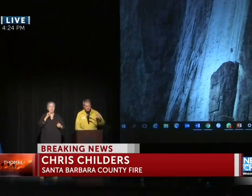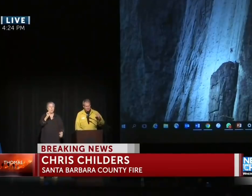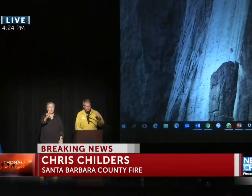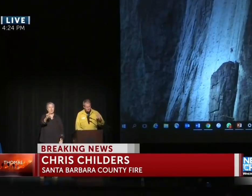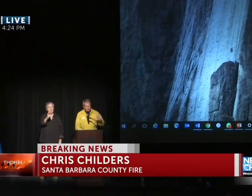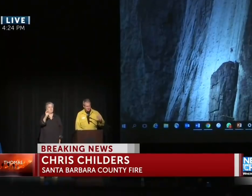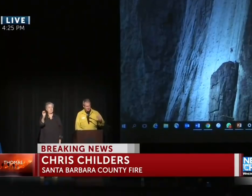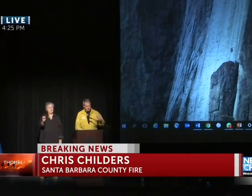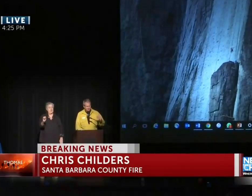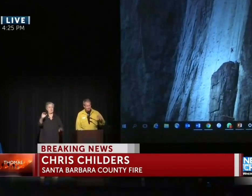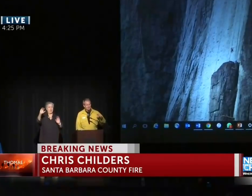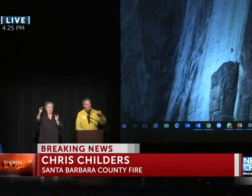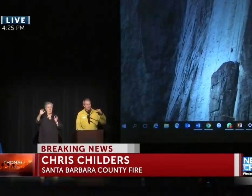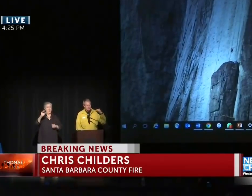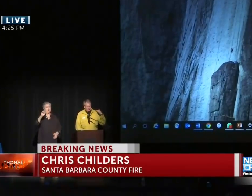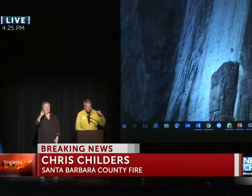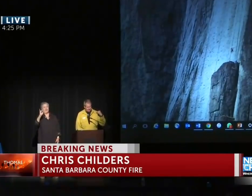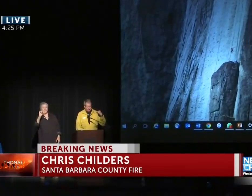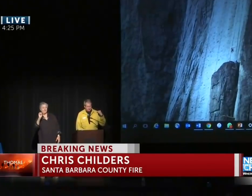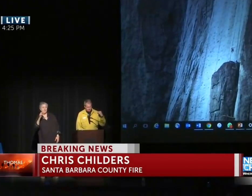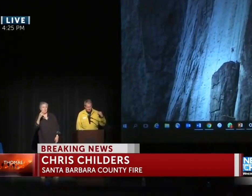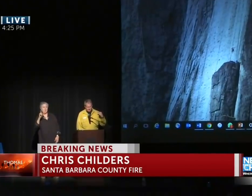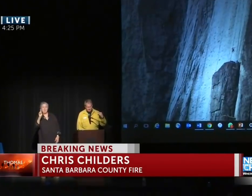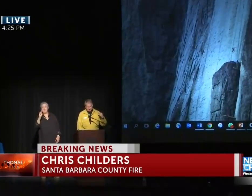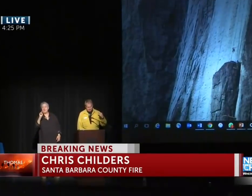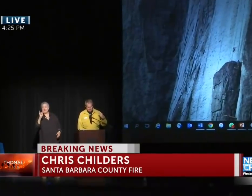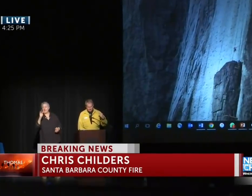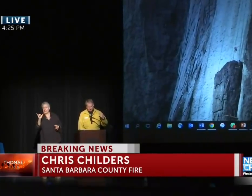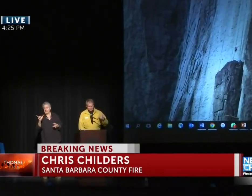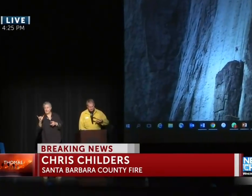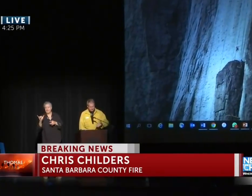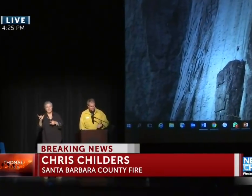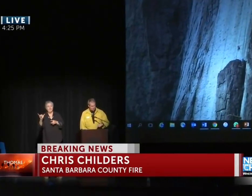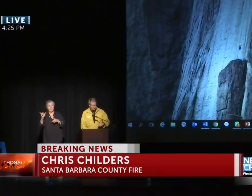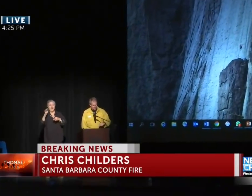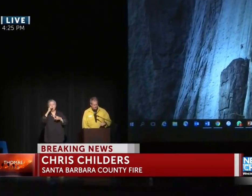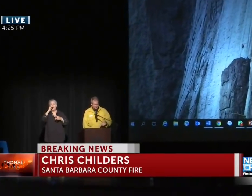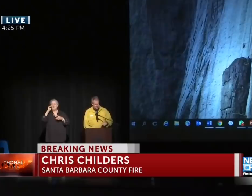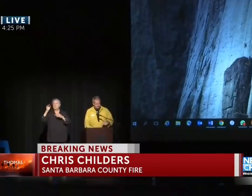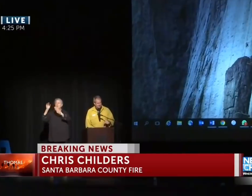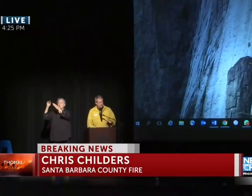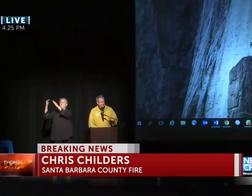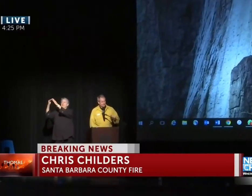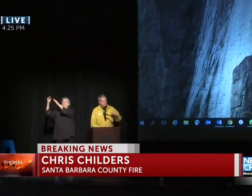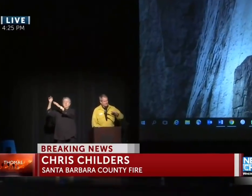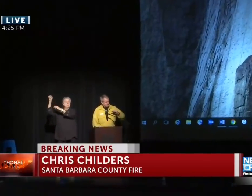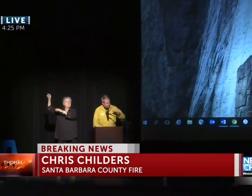1% relative humidity at Montecito Peak this morning.